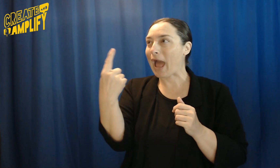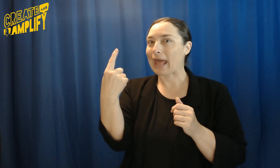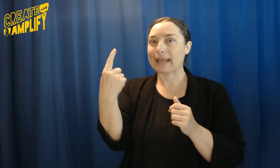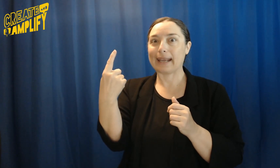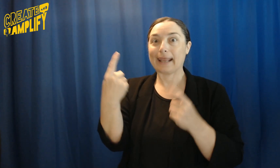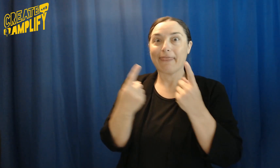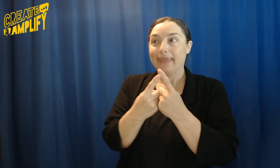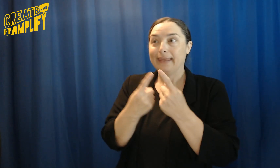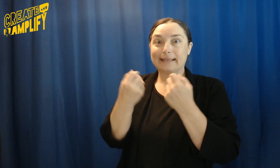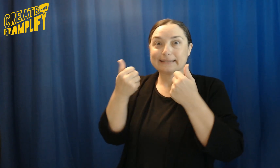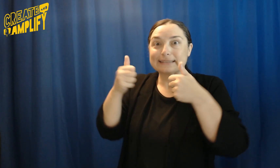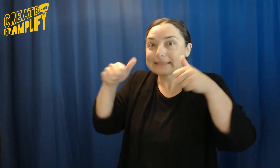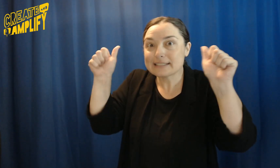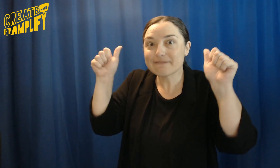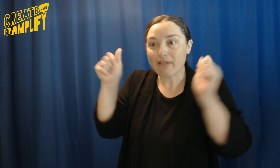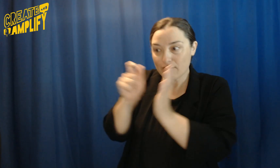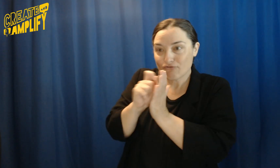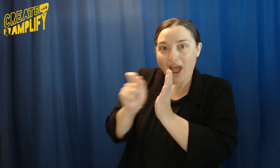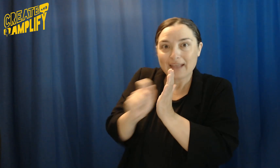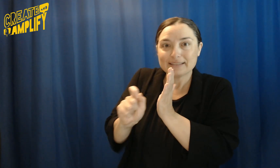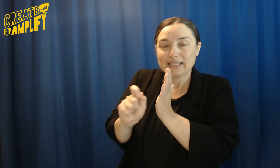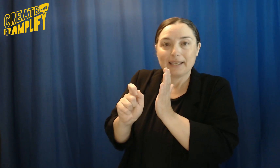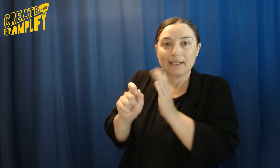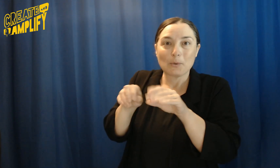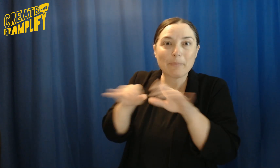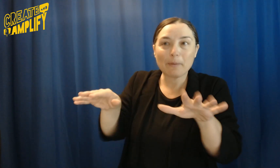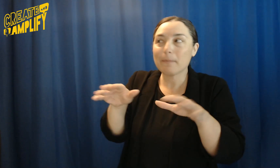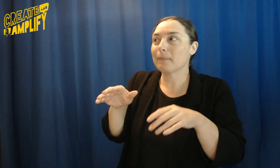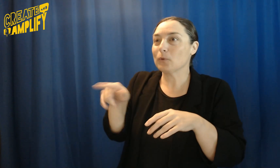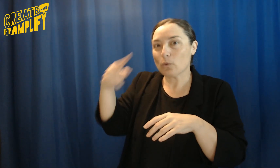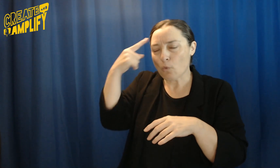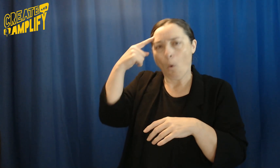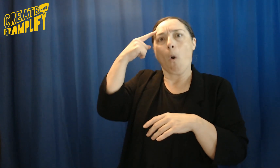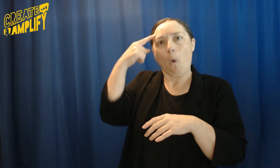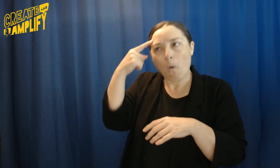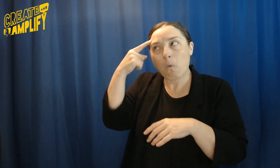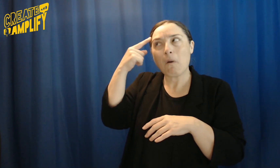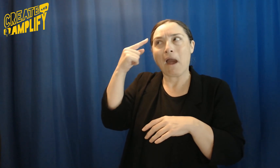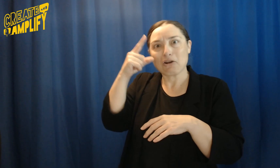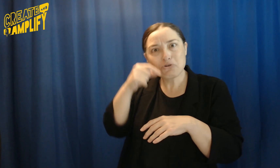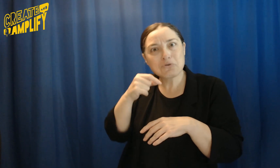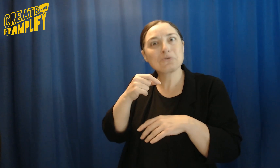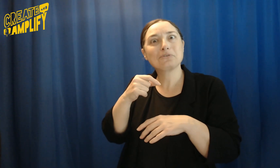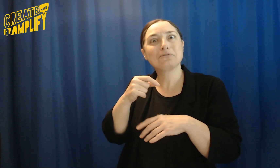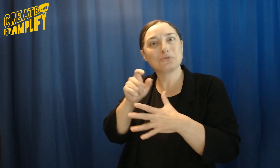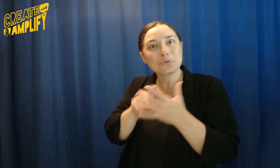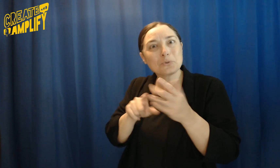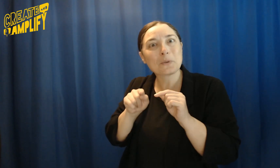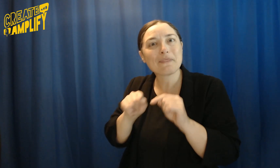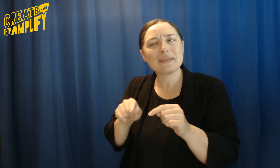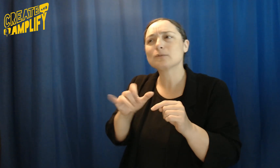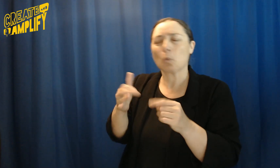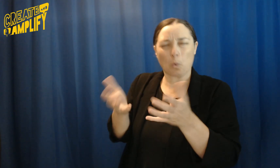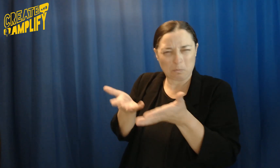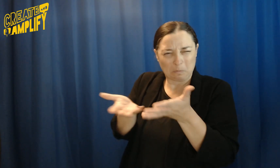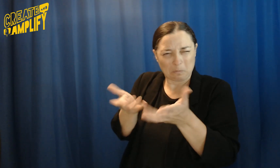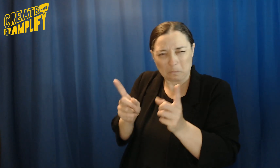can do this more regularly, or are you still in the phase of trying to work all that out? It's